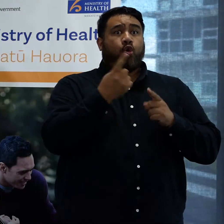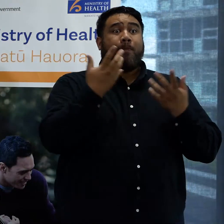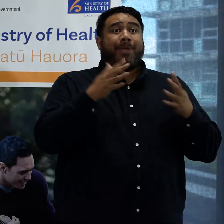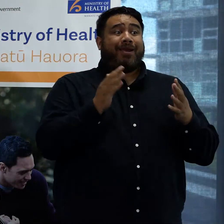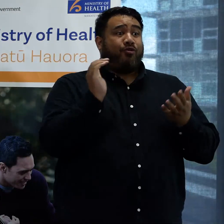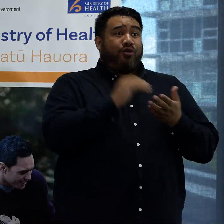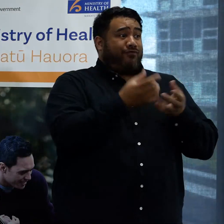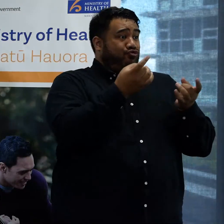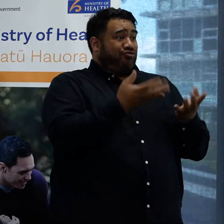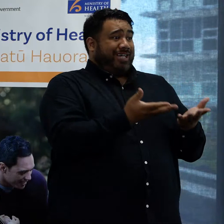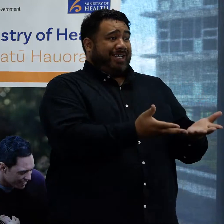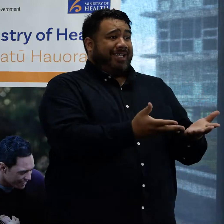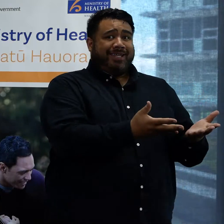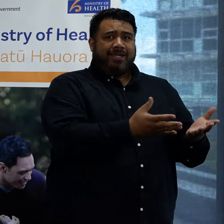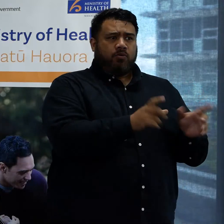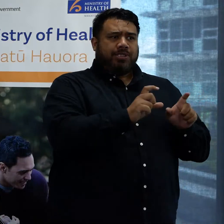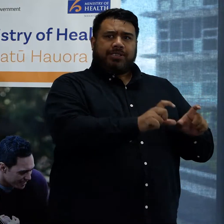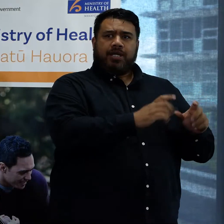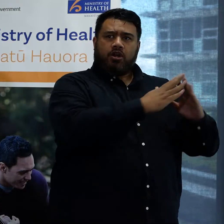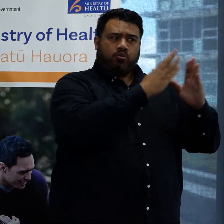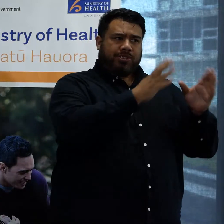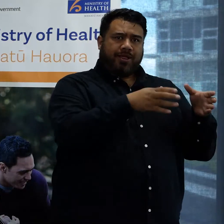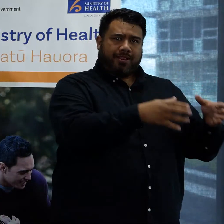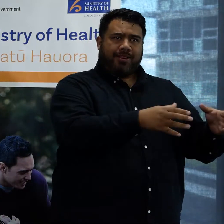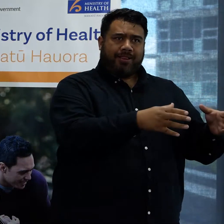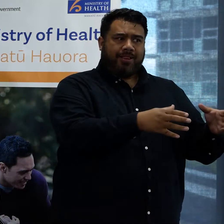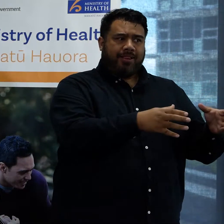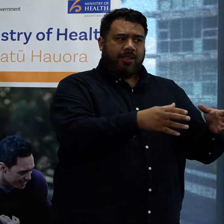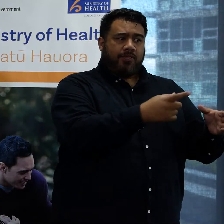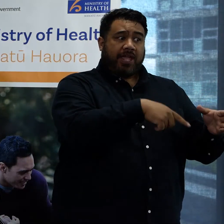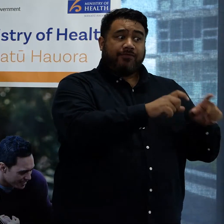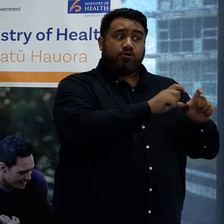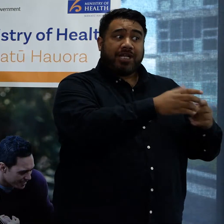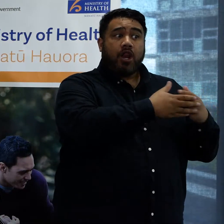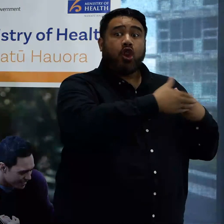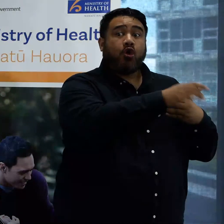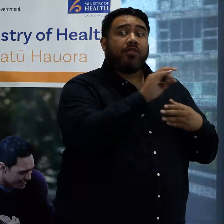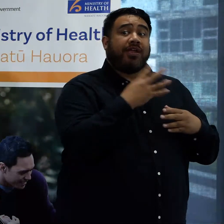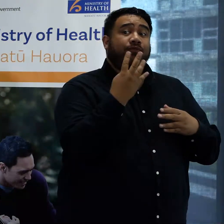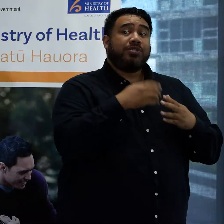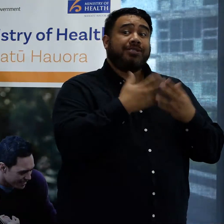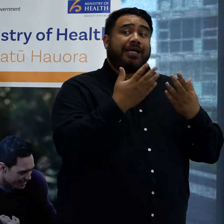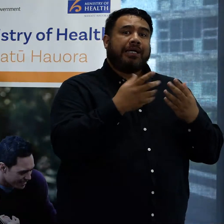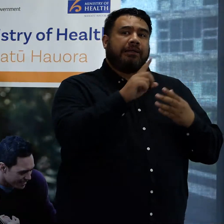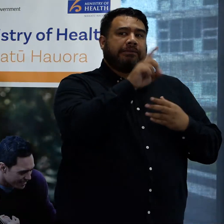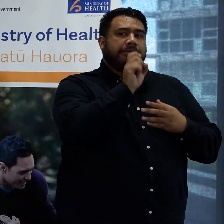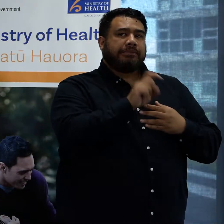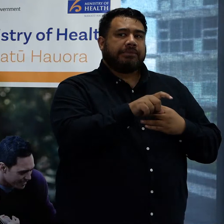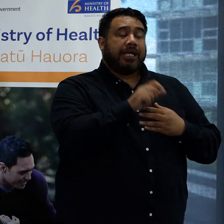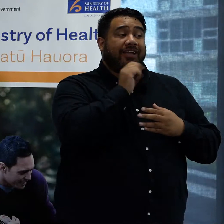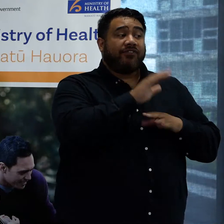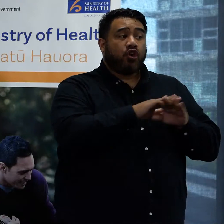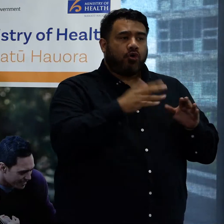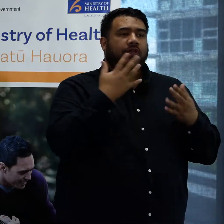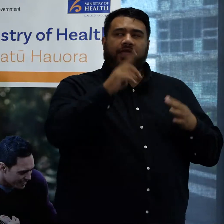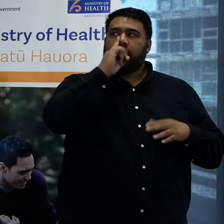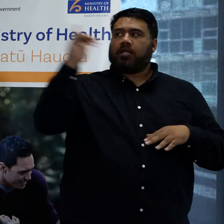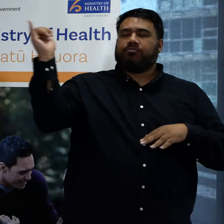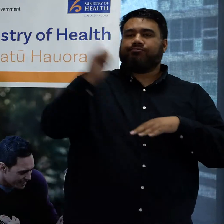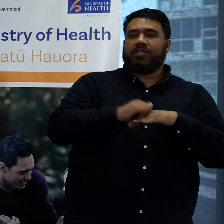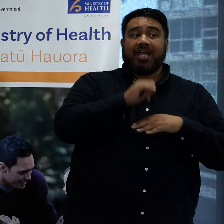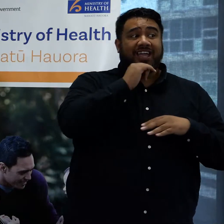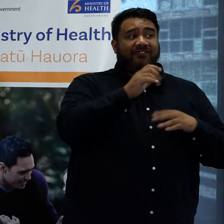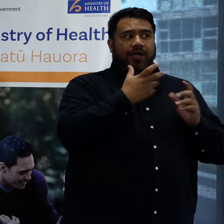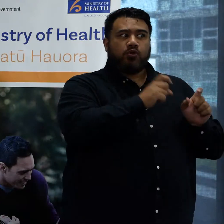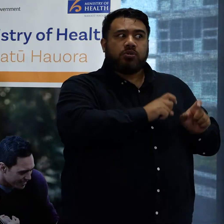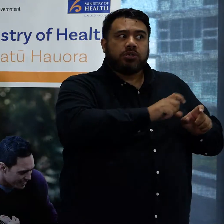because it's the same facility that's going to be used, whether we need to keep them for longer than 14 days. Our thinking is at the moment that it's likely we'll need to keep